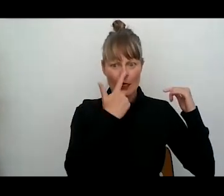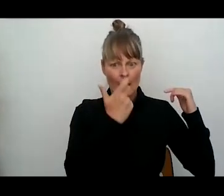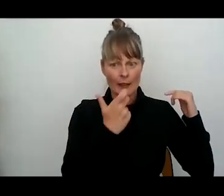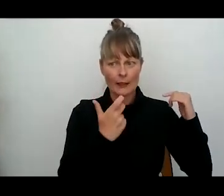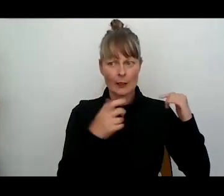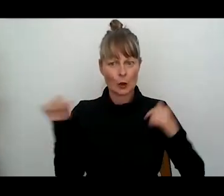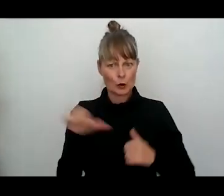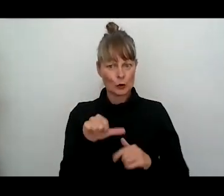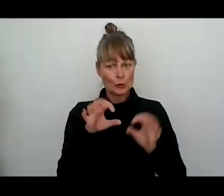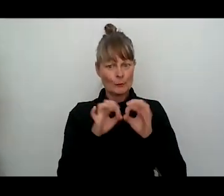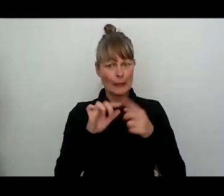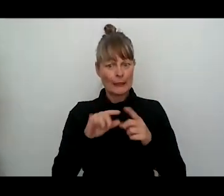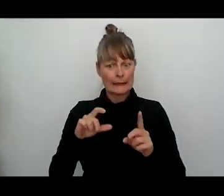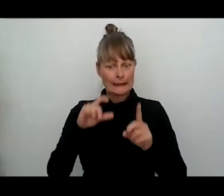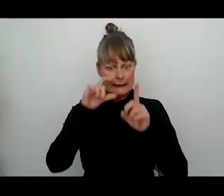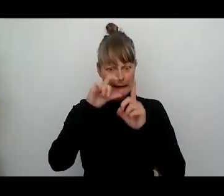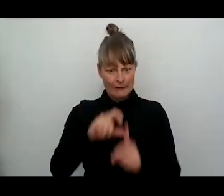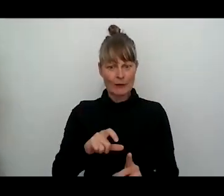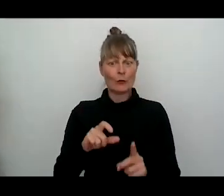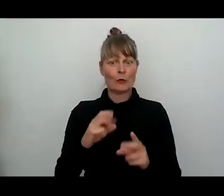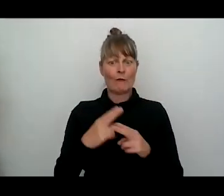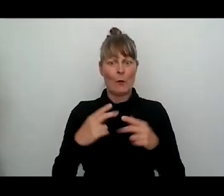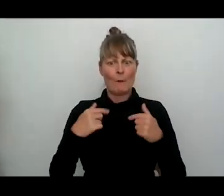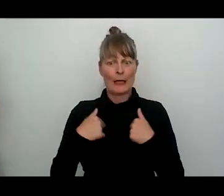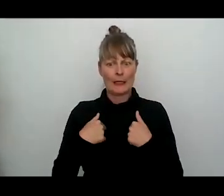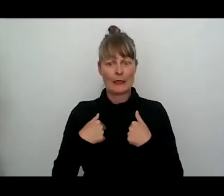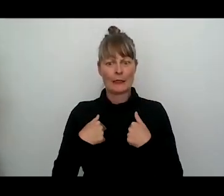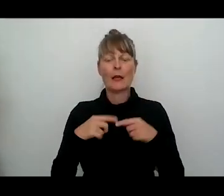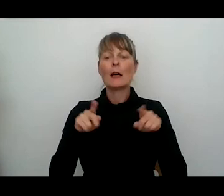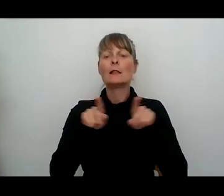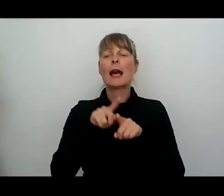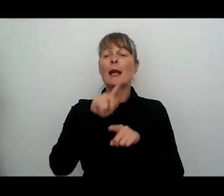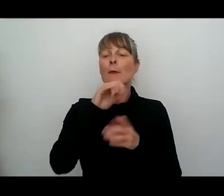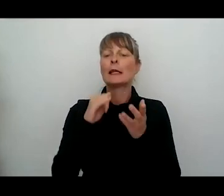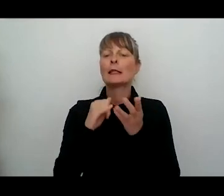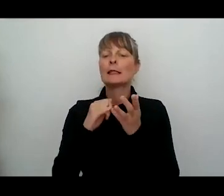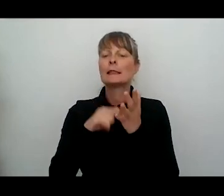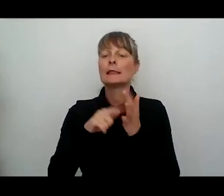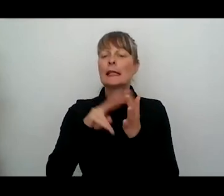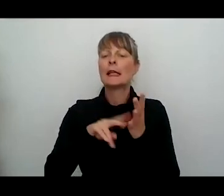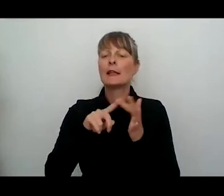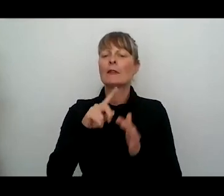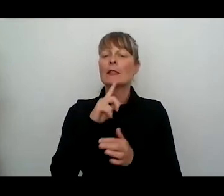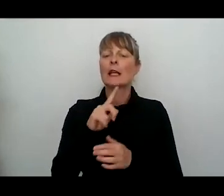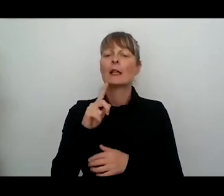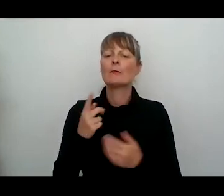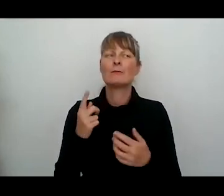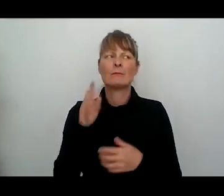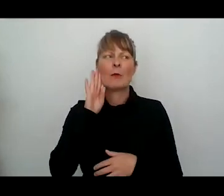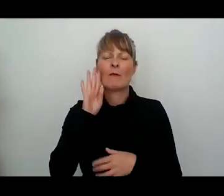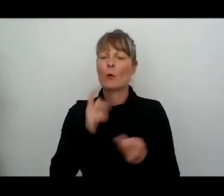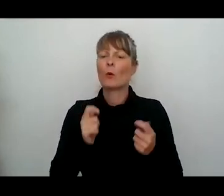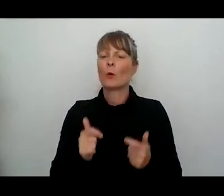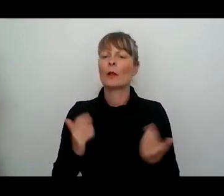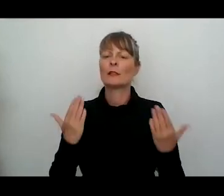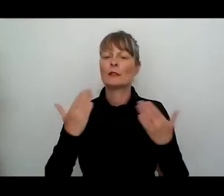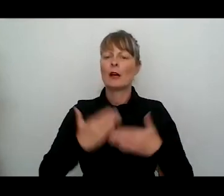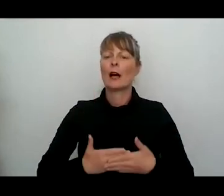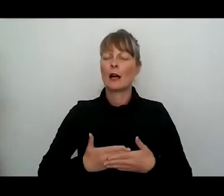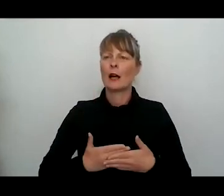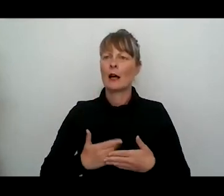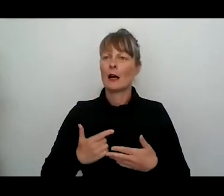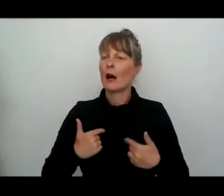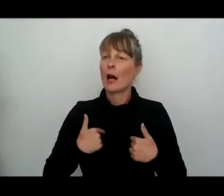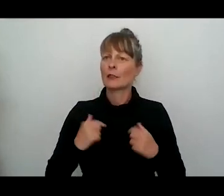And as Steve shared earlier tonight, that straight away connects me with people. I didn't even realize it